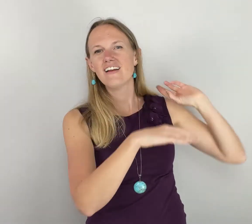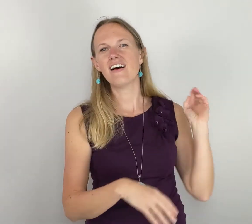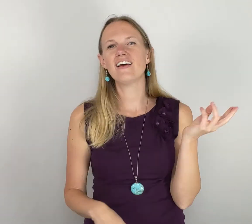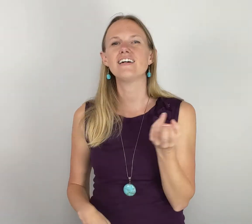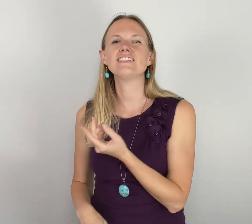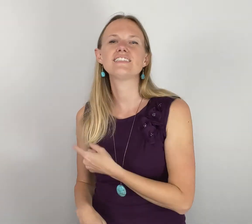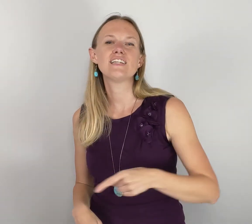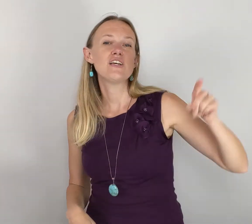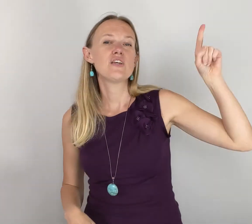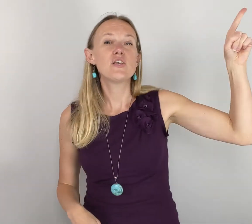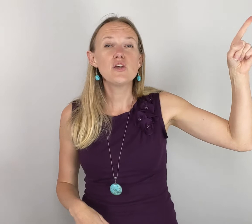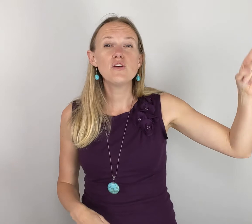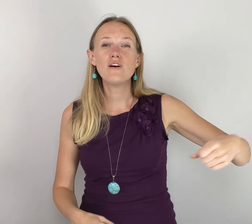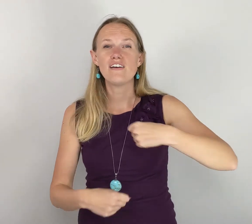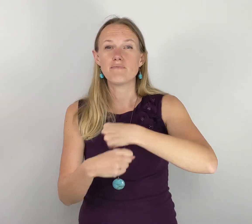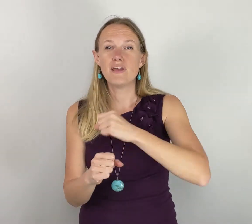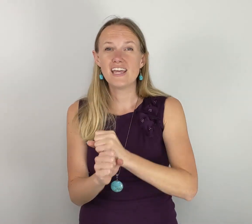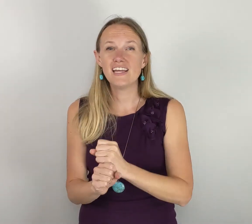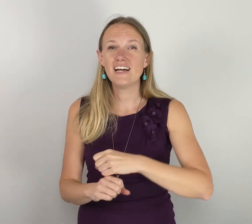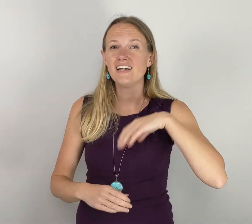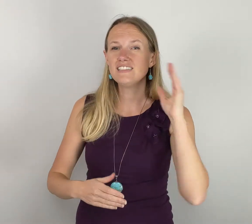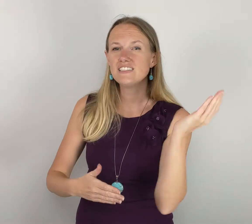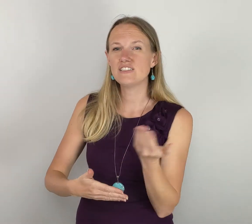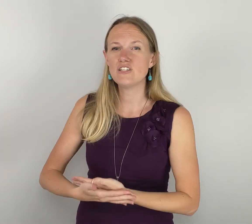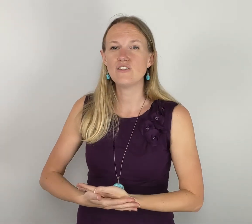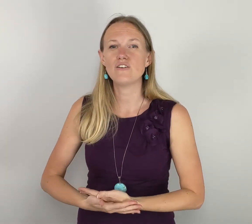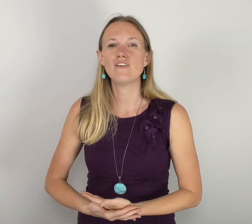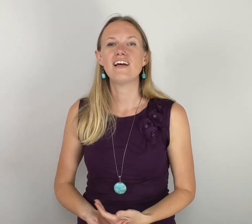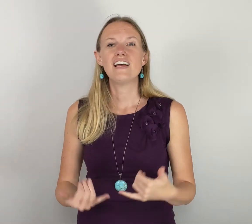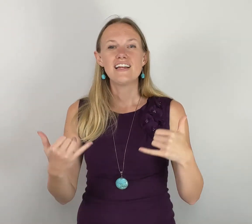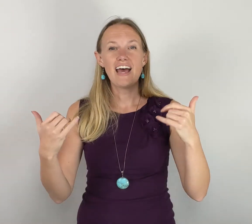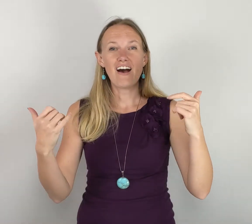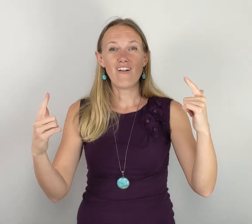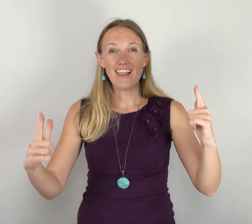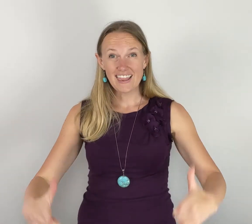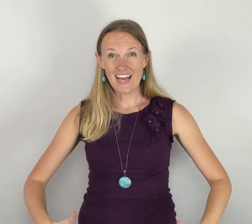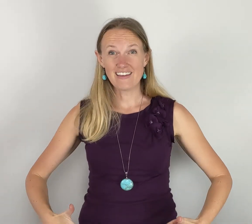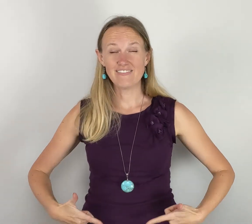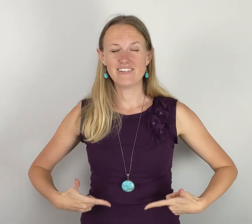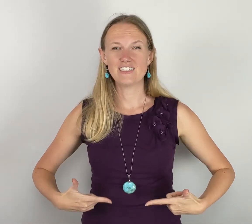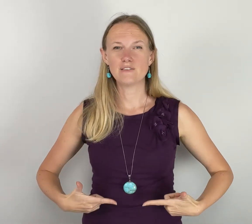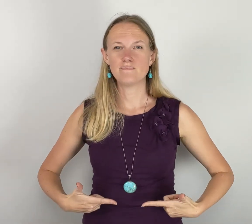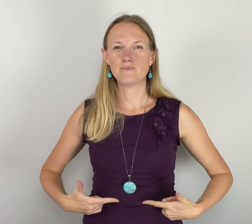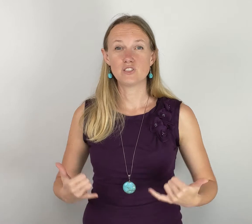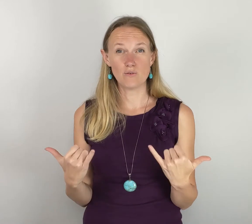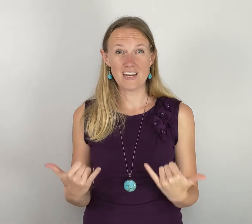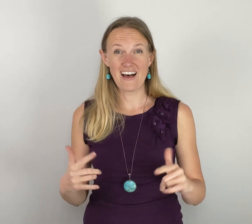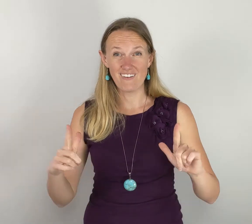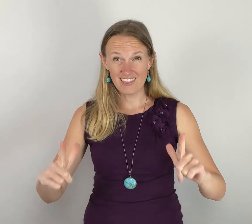on us. You have made us new. Now life